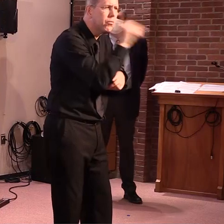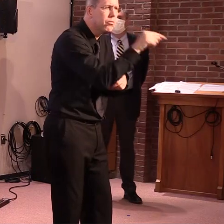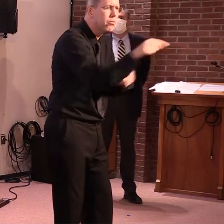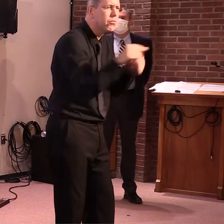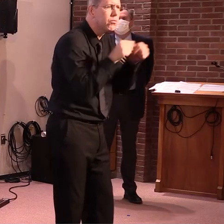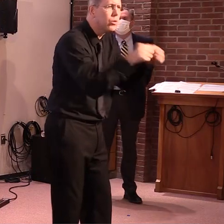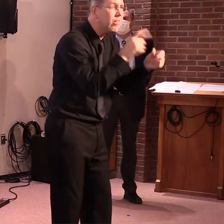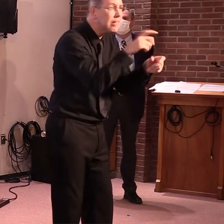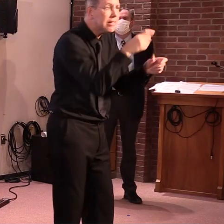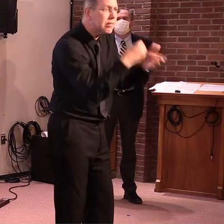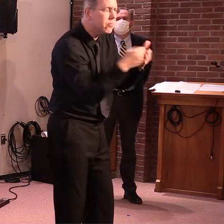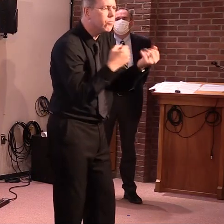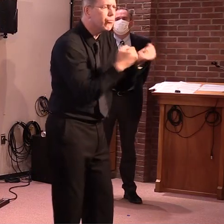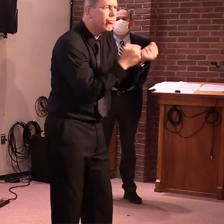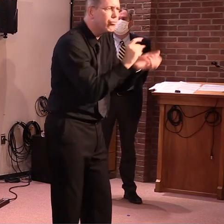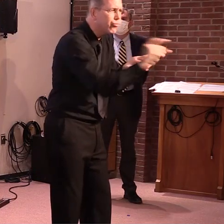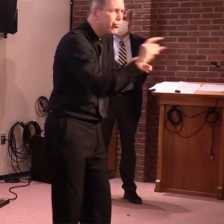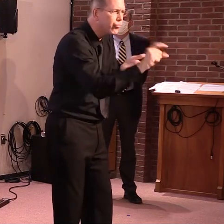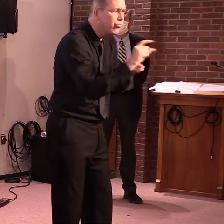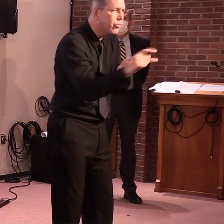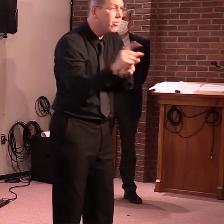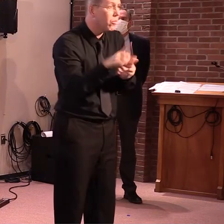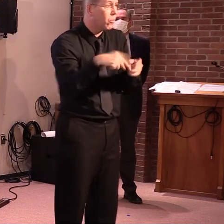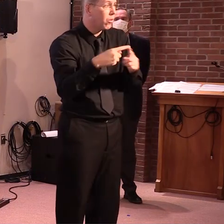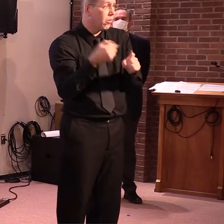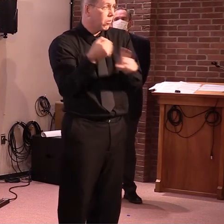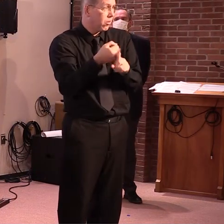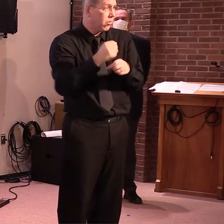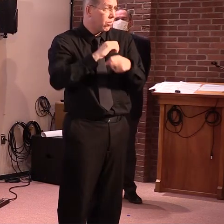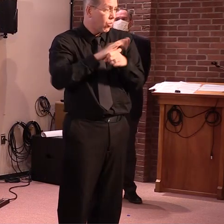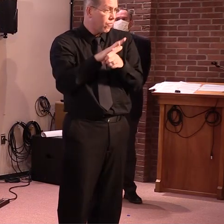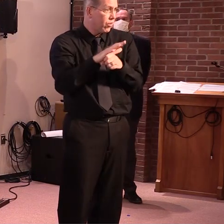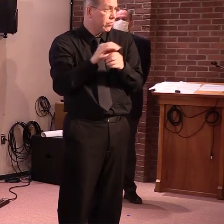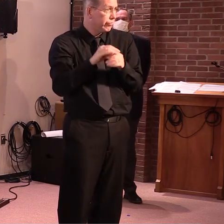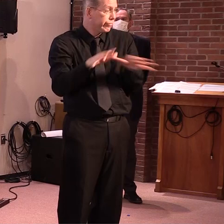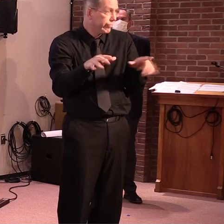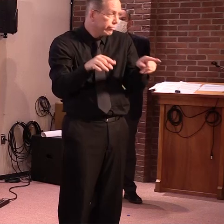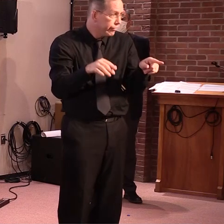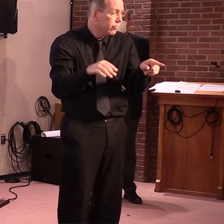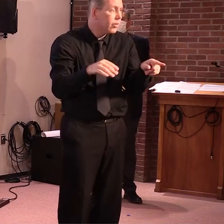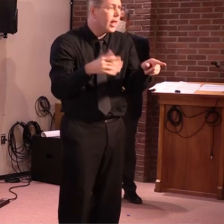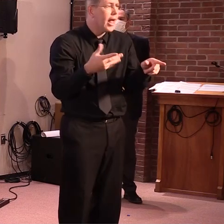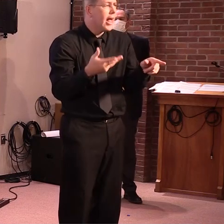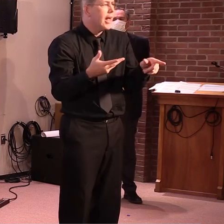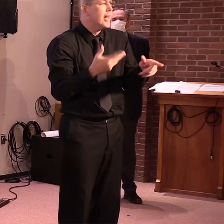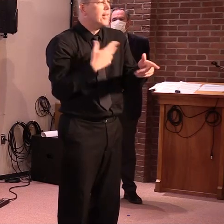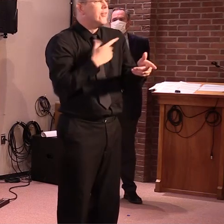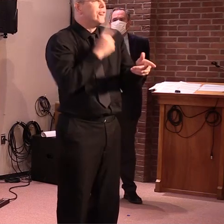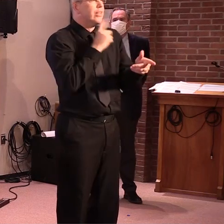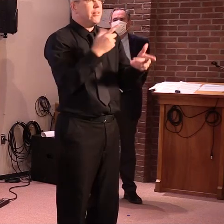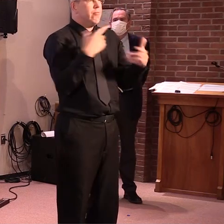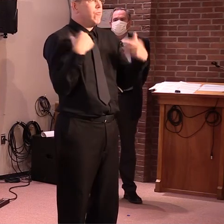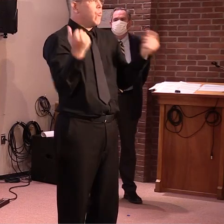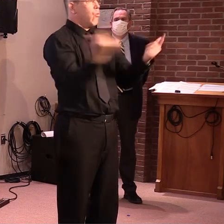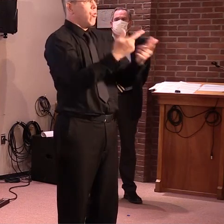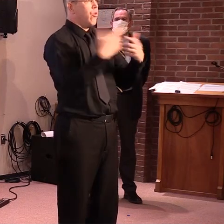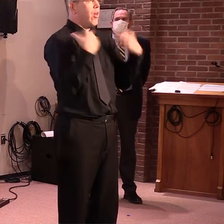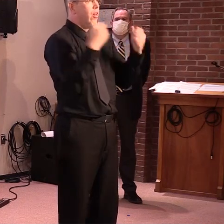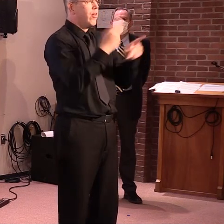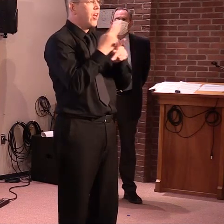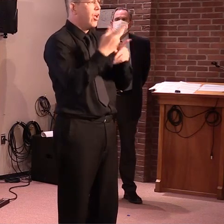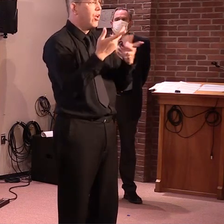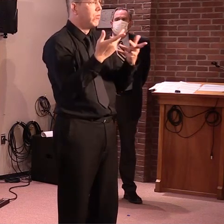we virtually had to shut down all other aspects of healthcare, especially elective